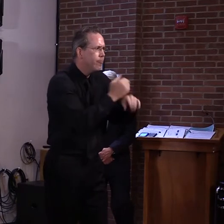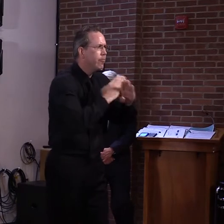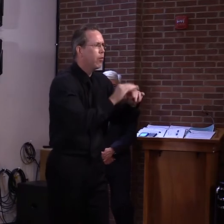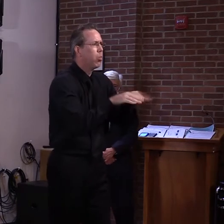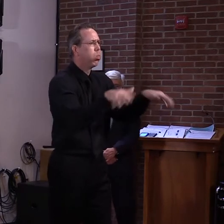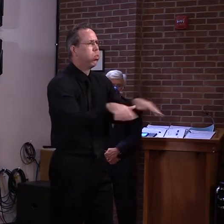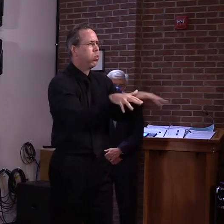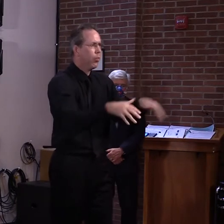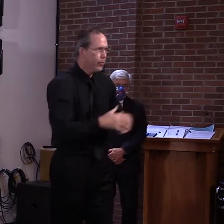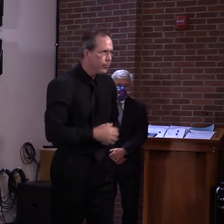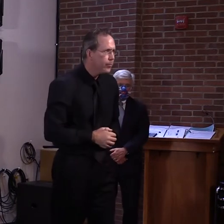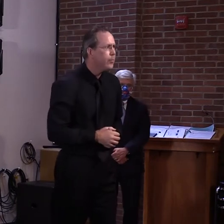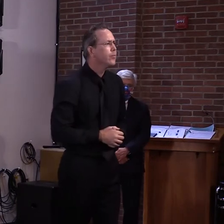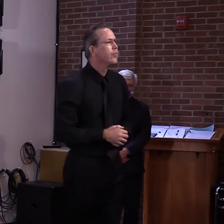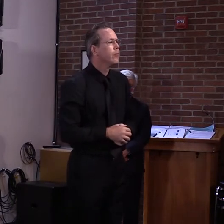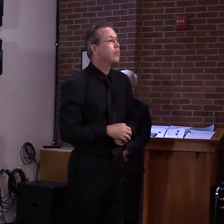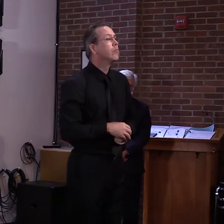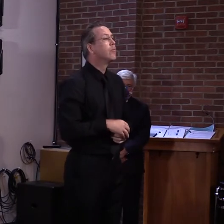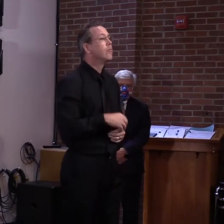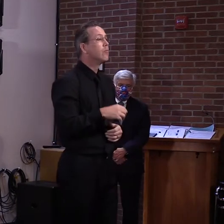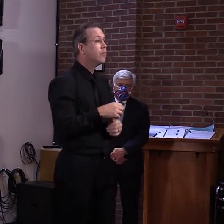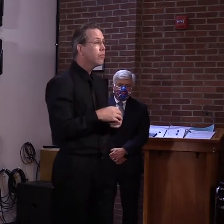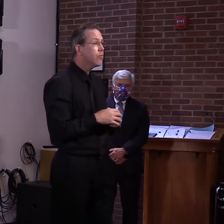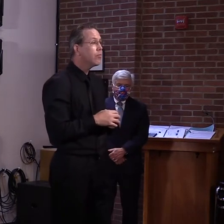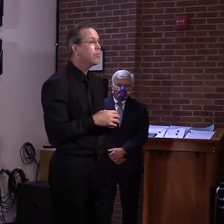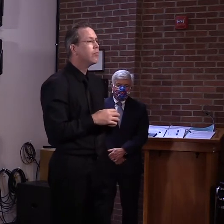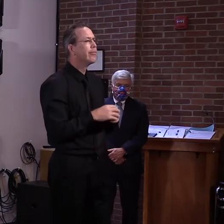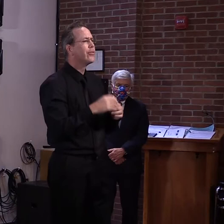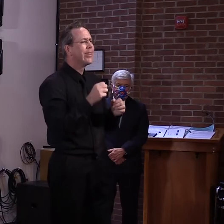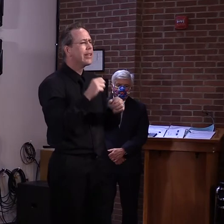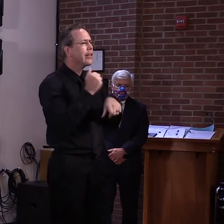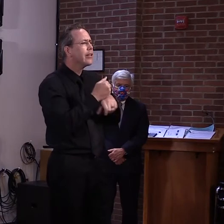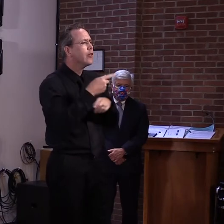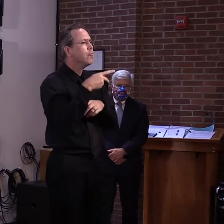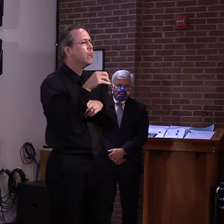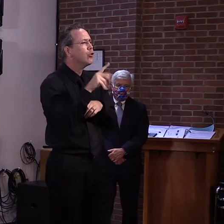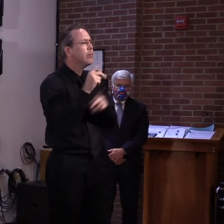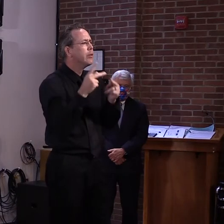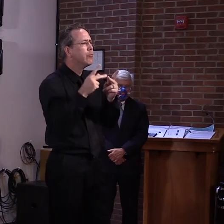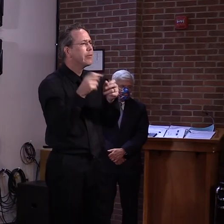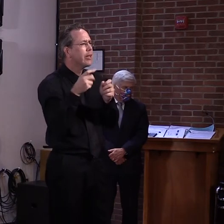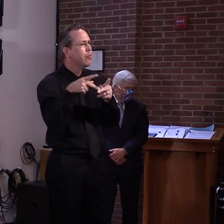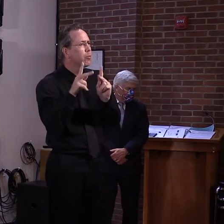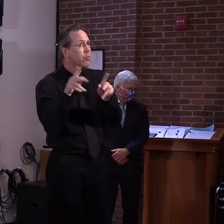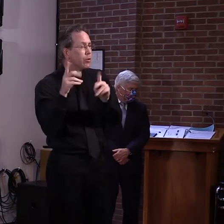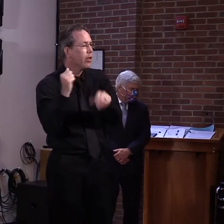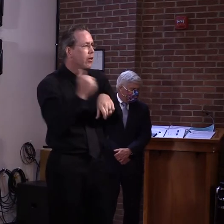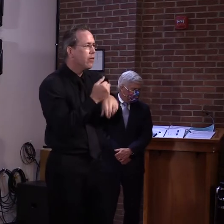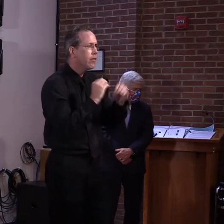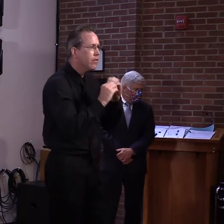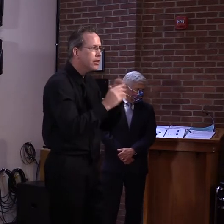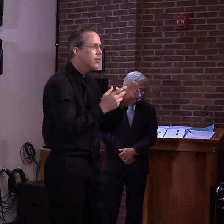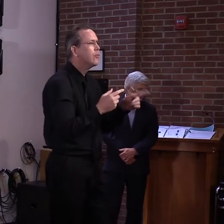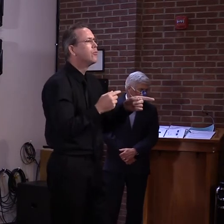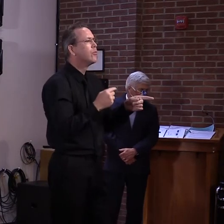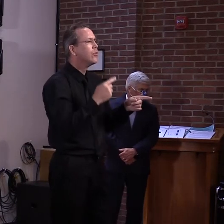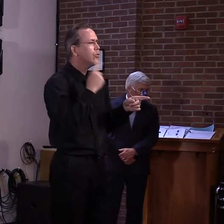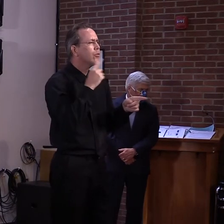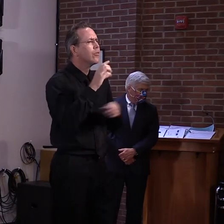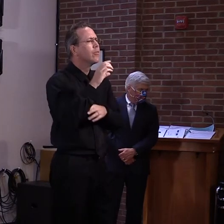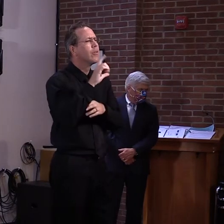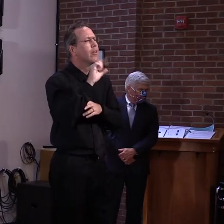gets at one of the important sources of phosphorus pollution that we know is having an impact on Lake Champlain. Runoff from developed